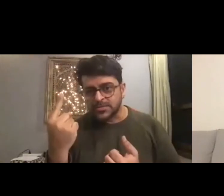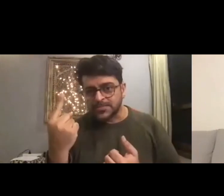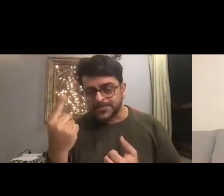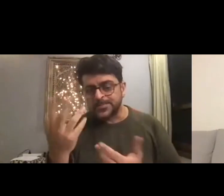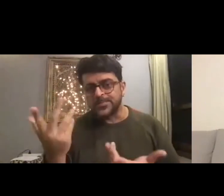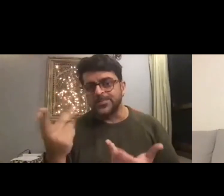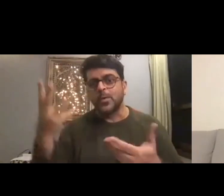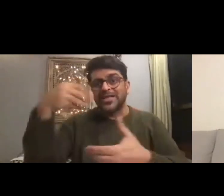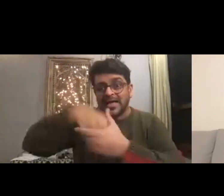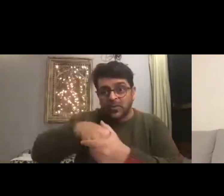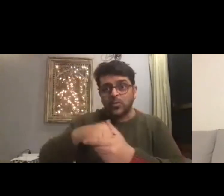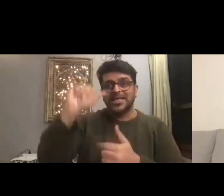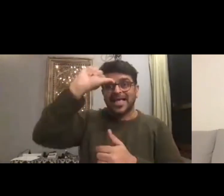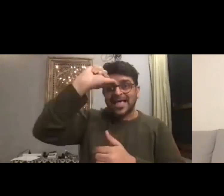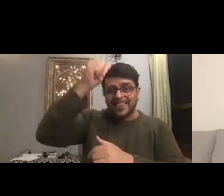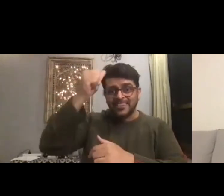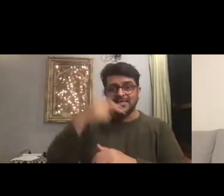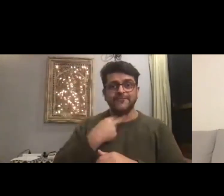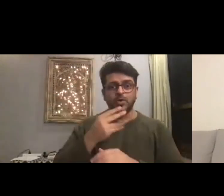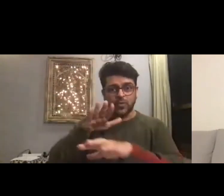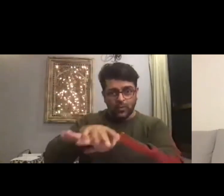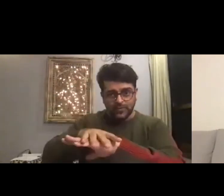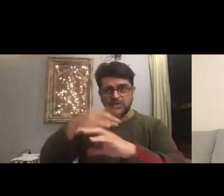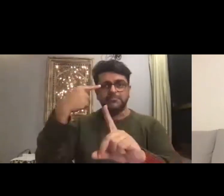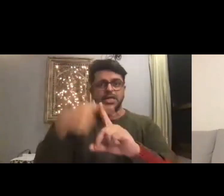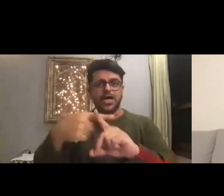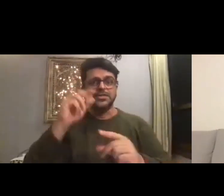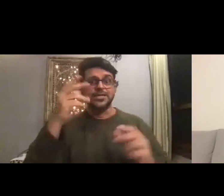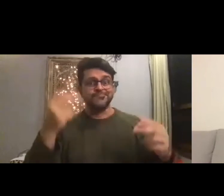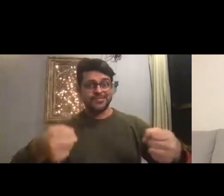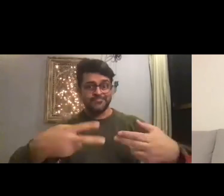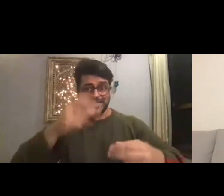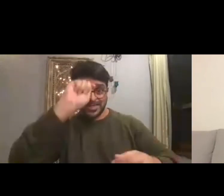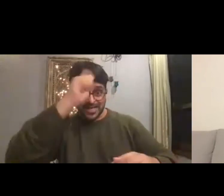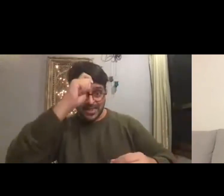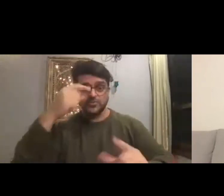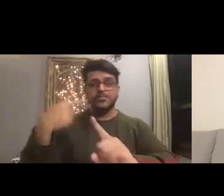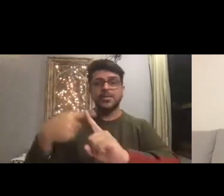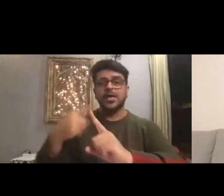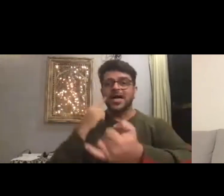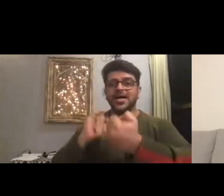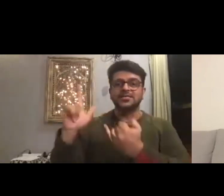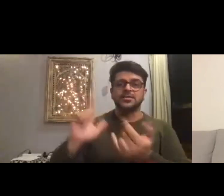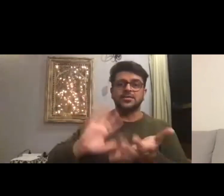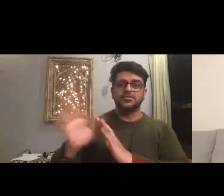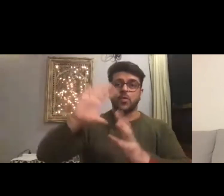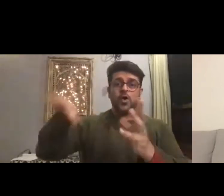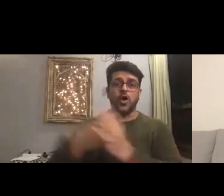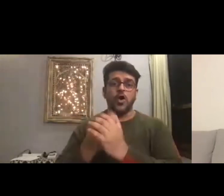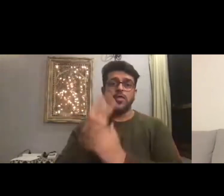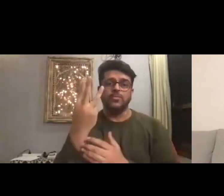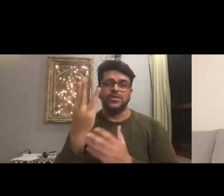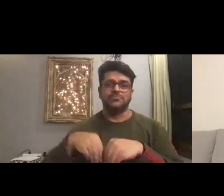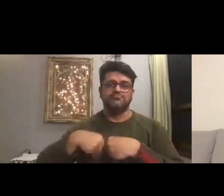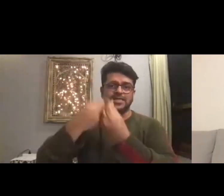content is accessible for everyone, especially related to COVID-19, in Hindi voice over as well as captions in English and ISL, Indian